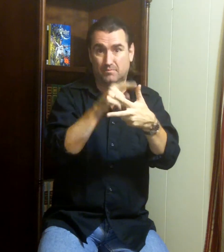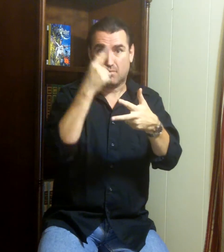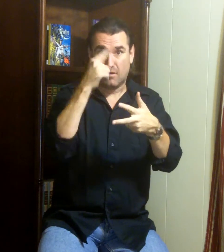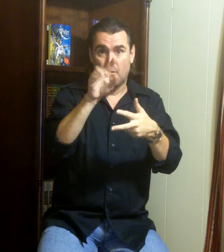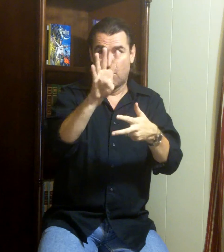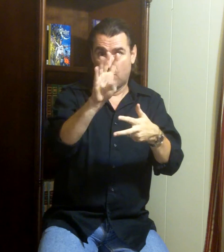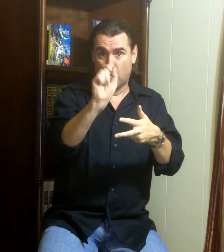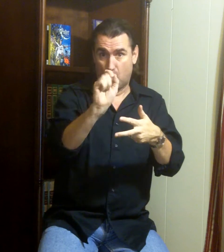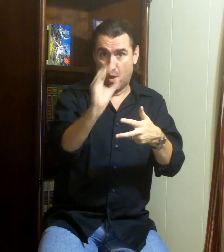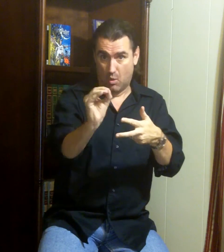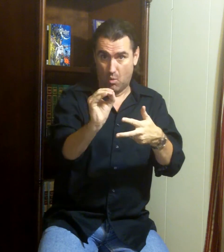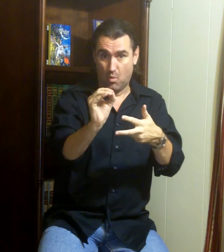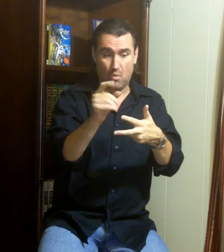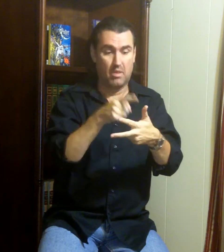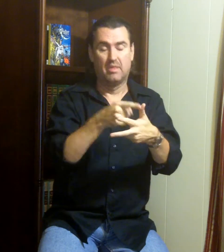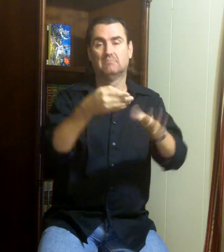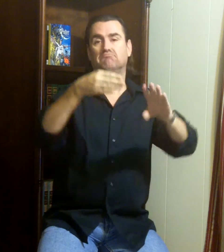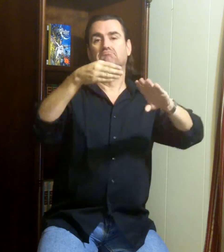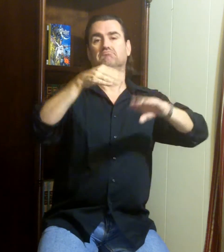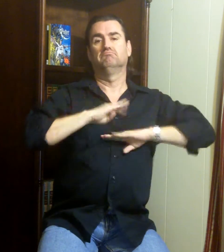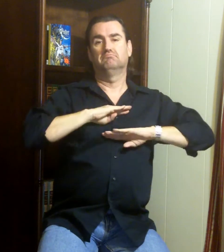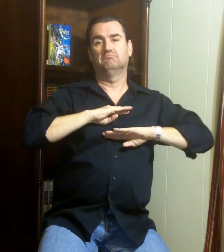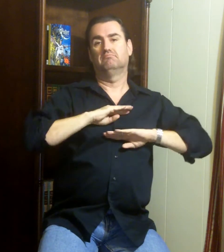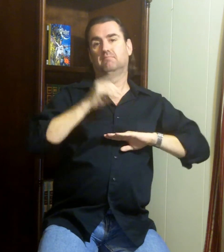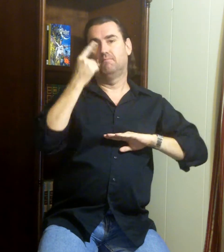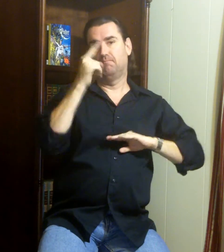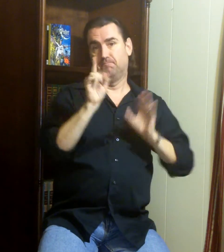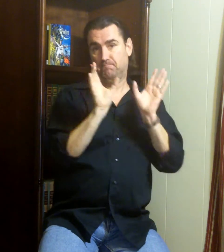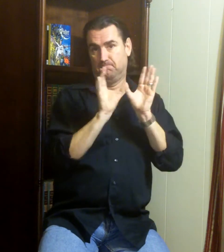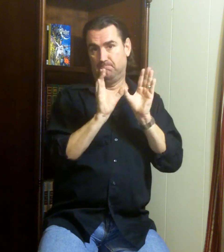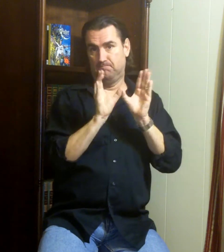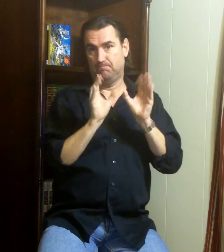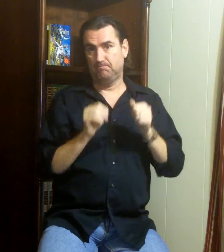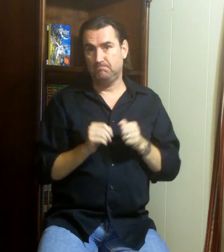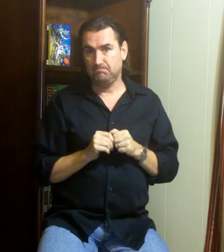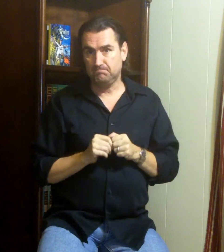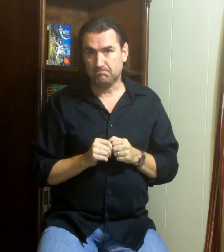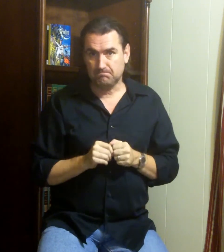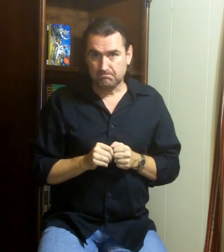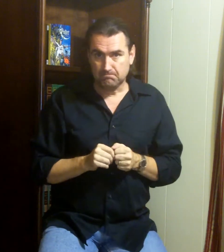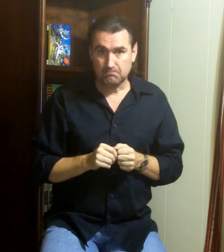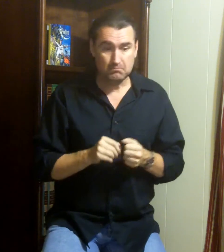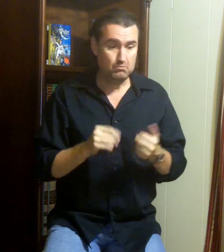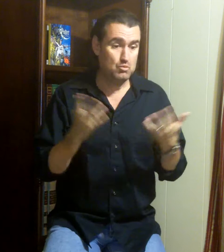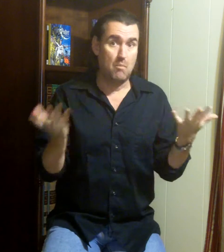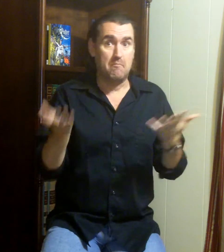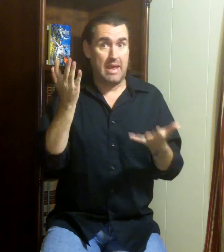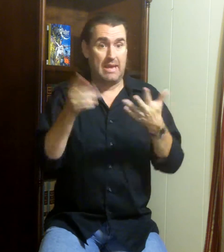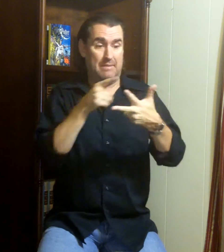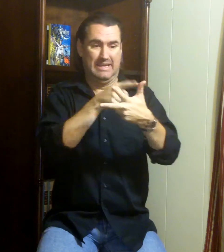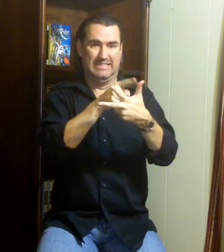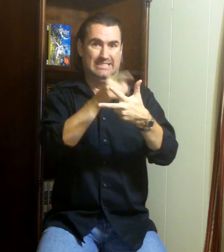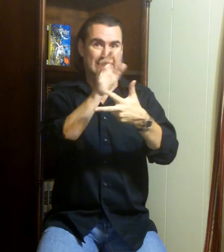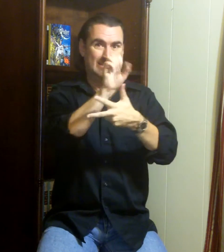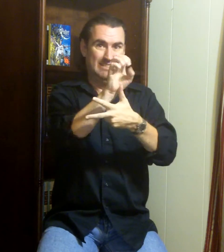then that satisfies that portion of the test. Or if you, let's say you understood none of the C sign, and